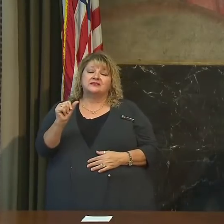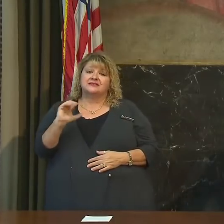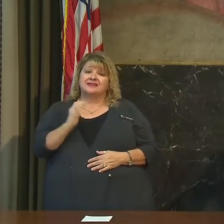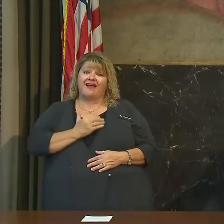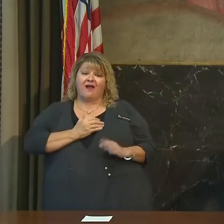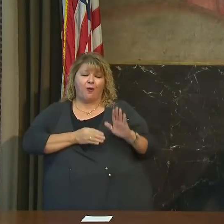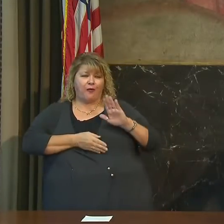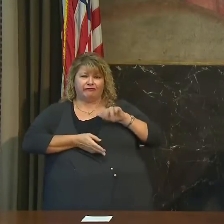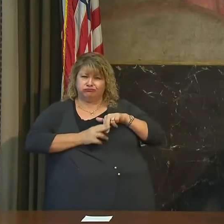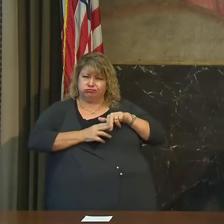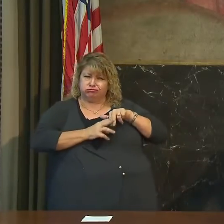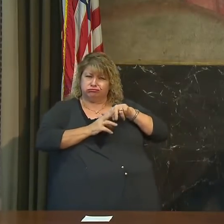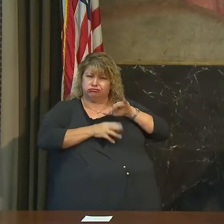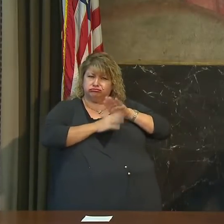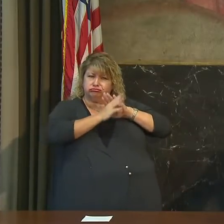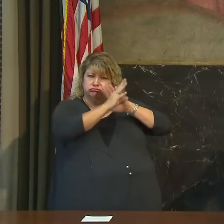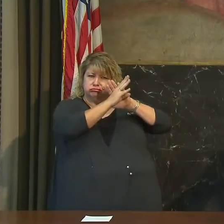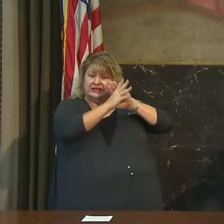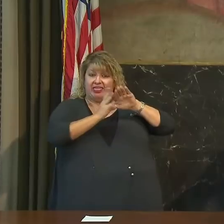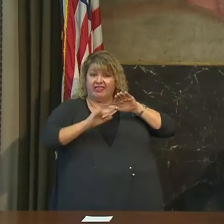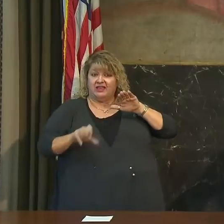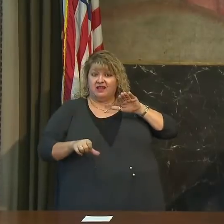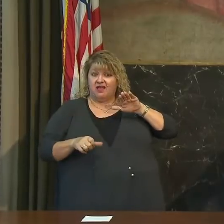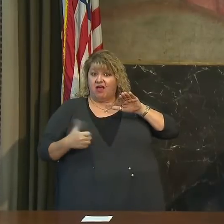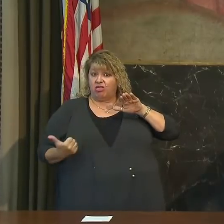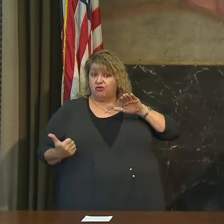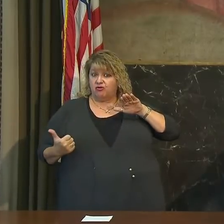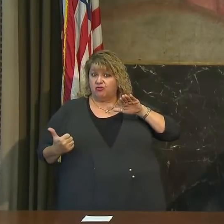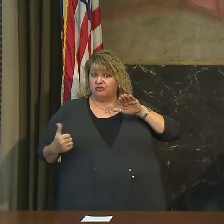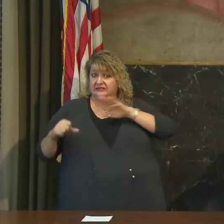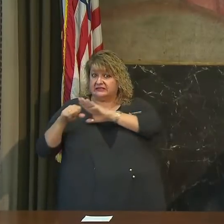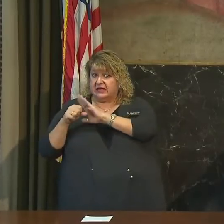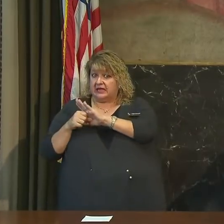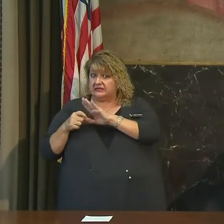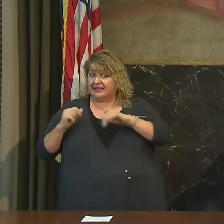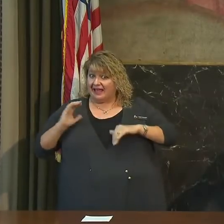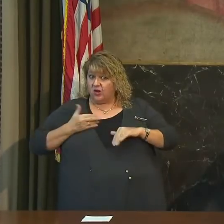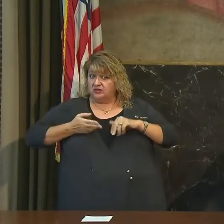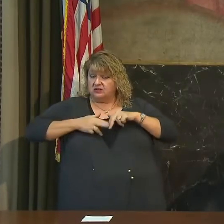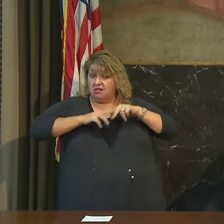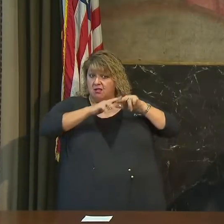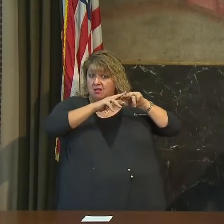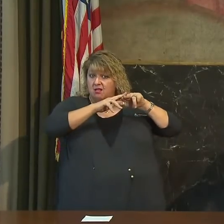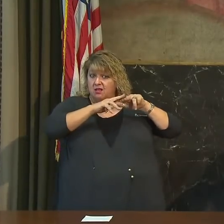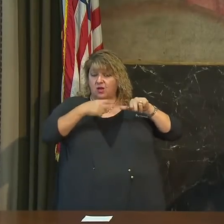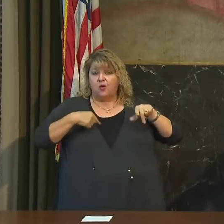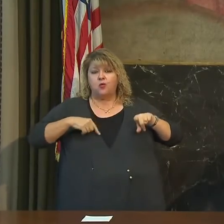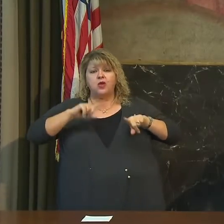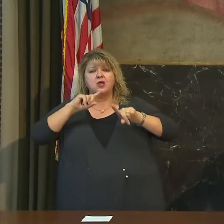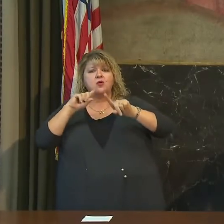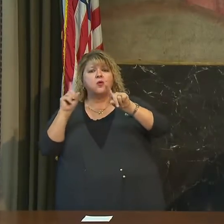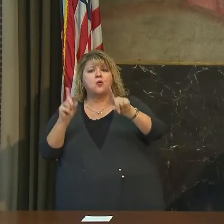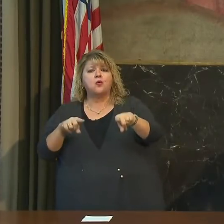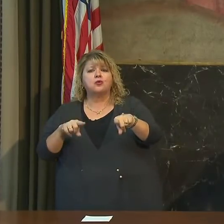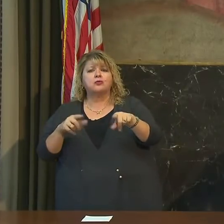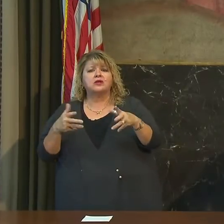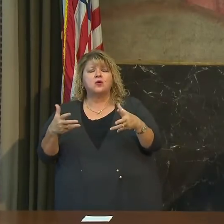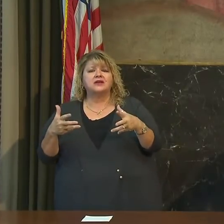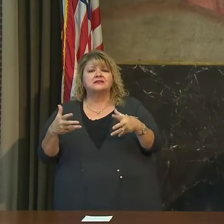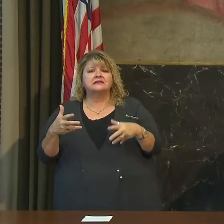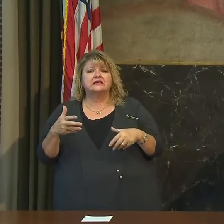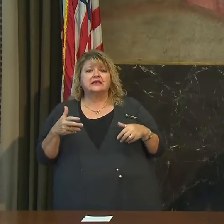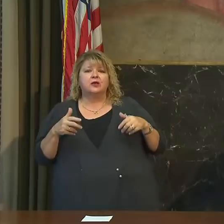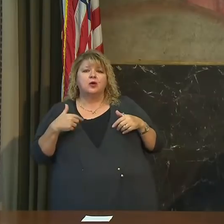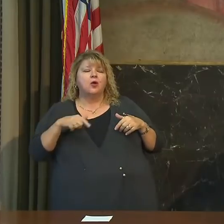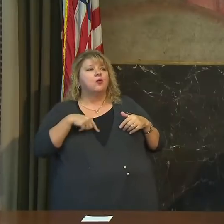growing trajectory of COVID cases per capita in the country, We are ordering about 10% of the vaccine